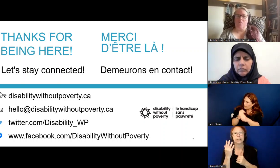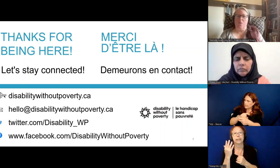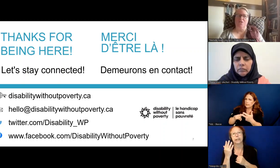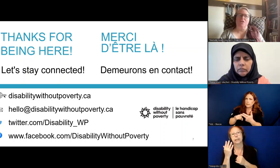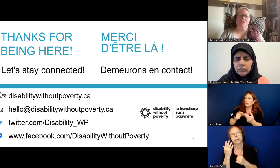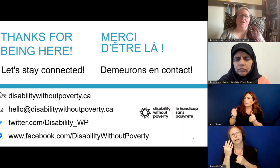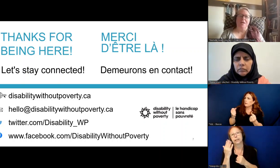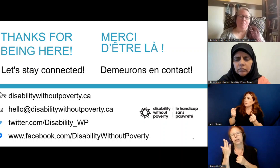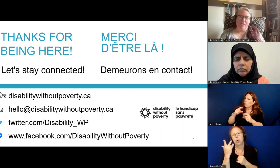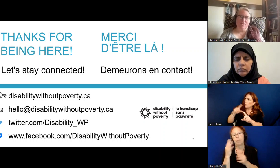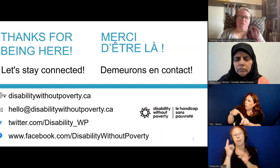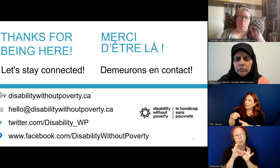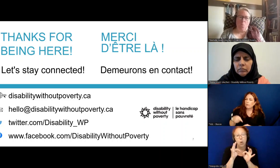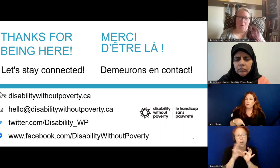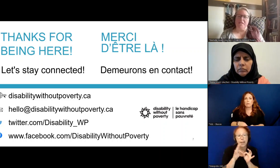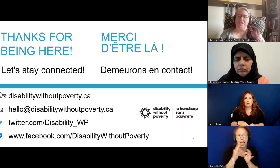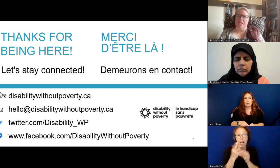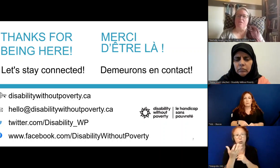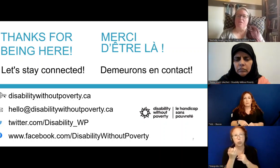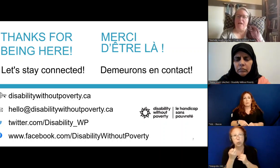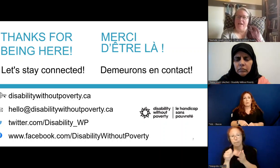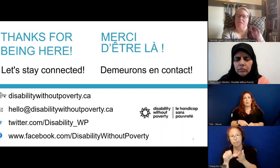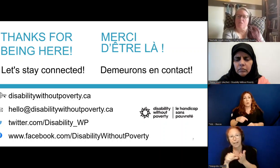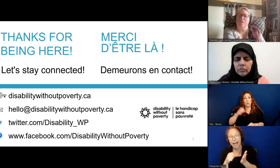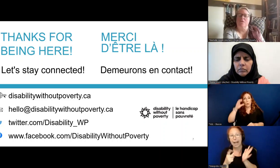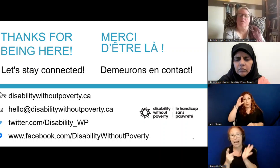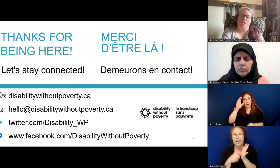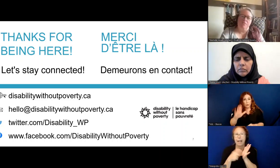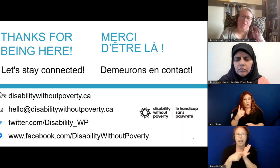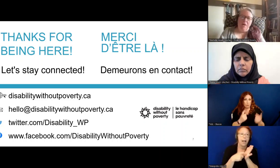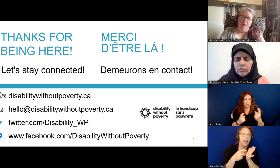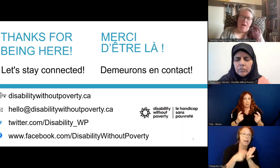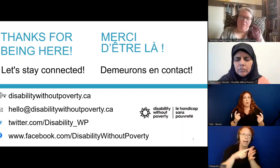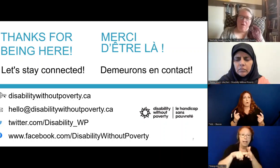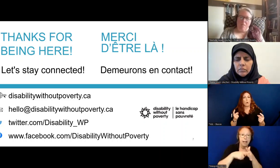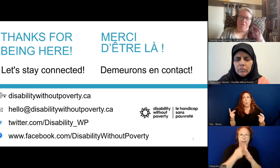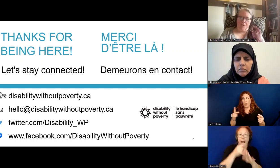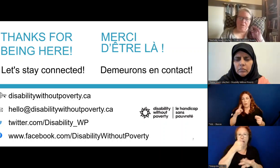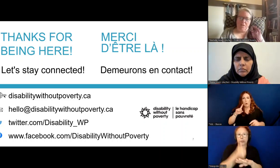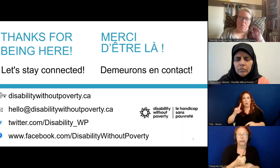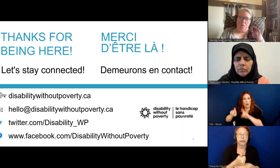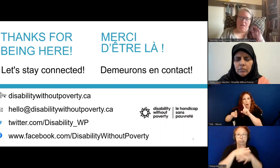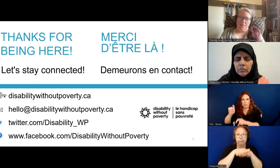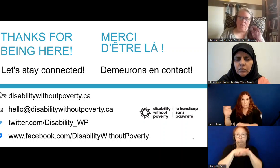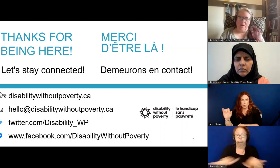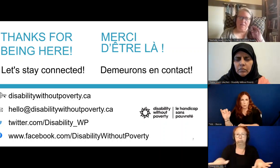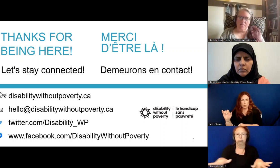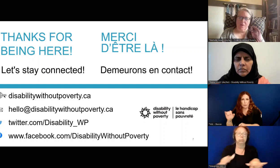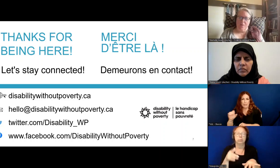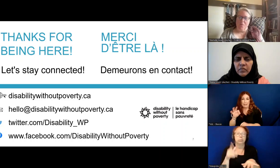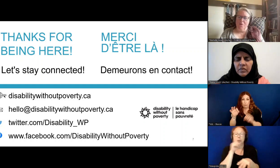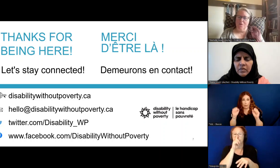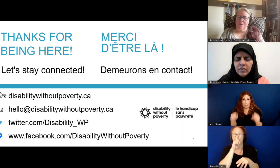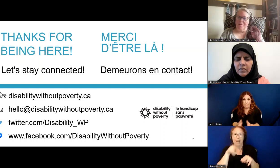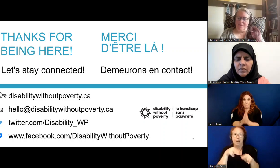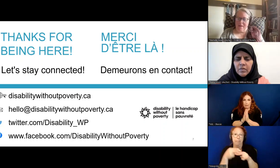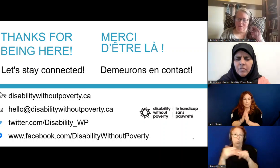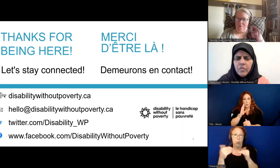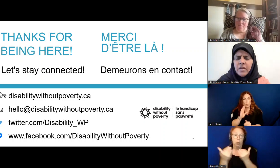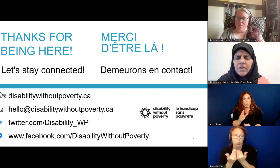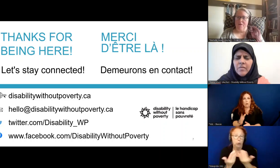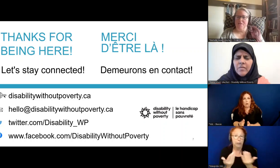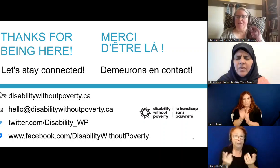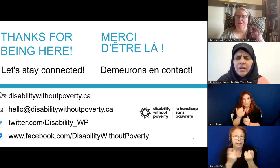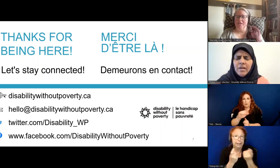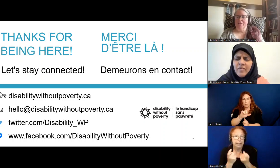you ask the questions means that we continue to ask the questions in every opportunity that we get as well. So